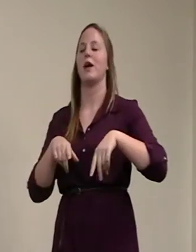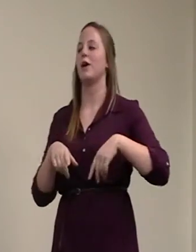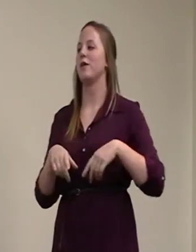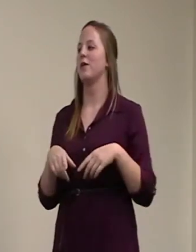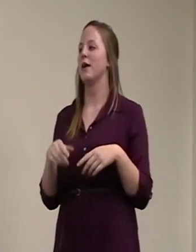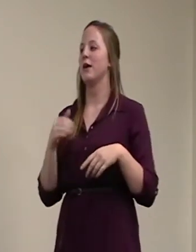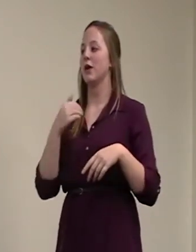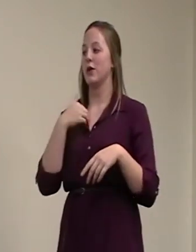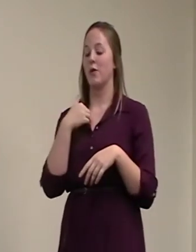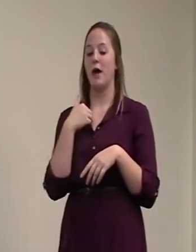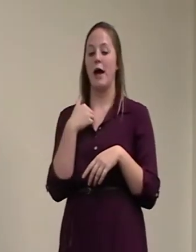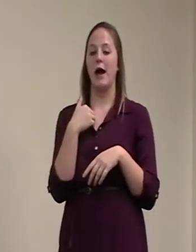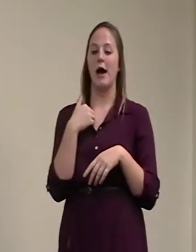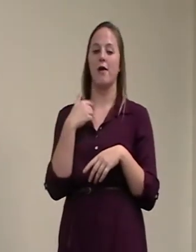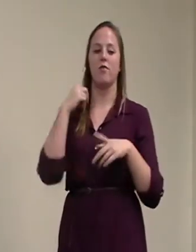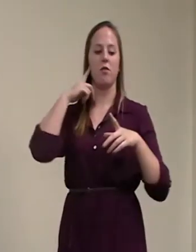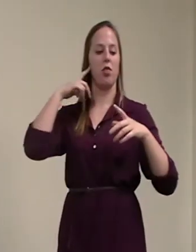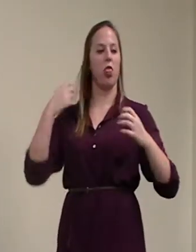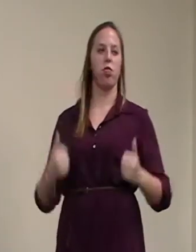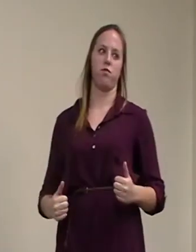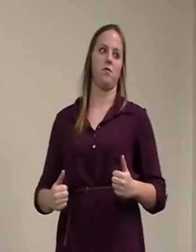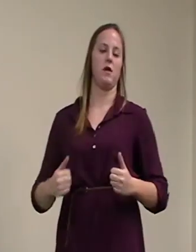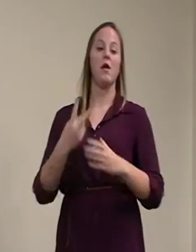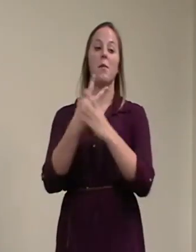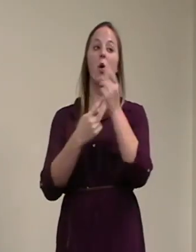significant hearing loss in both your ears.